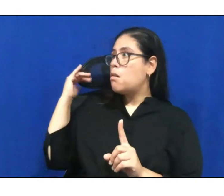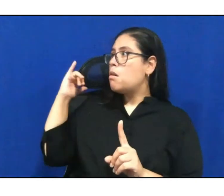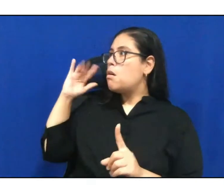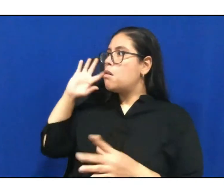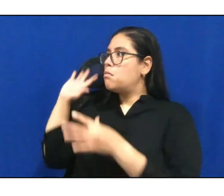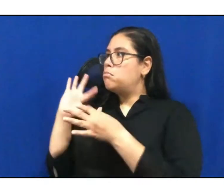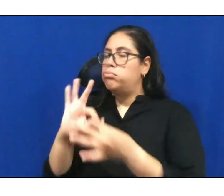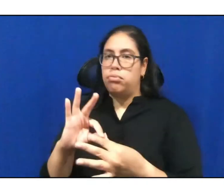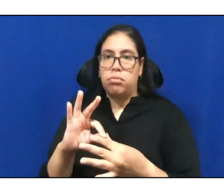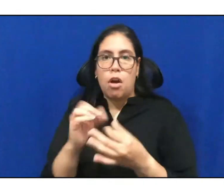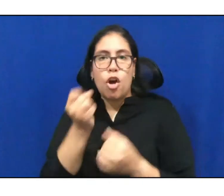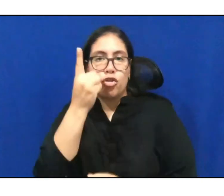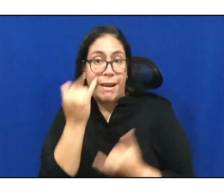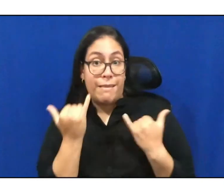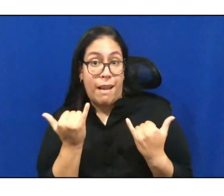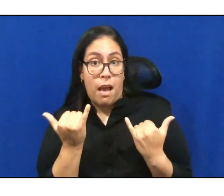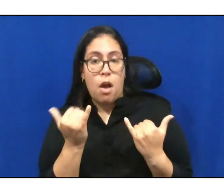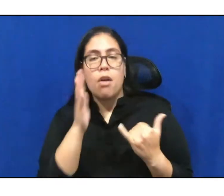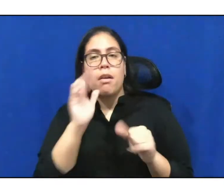the future.